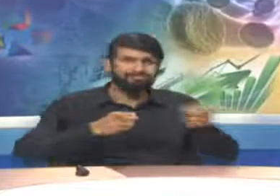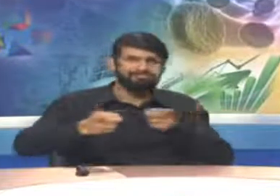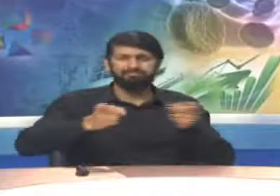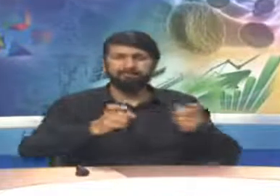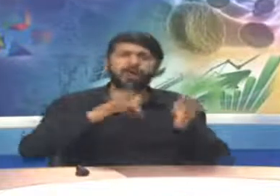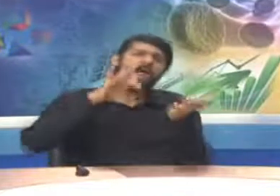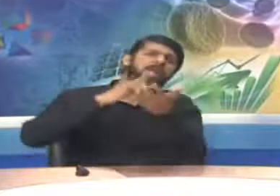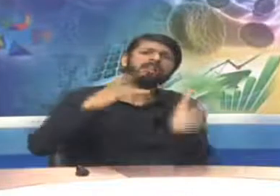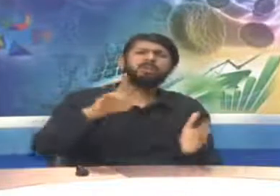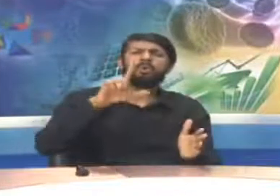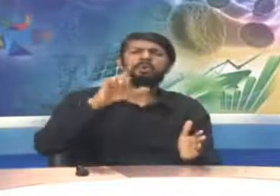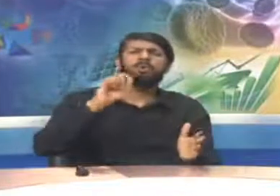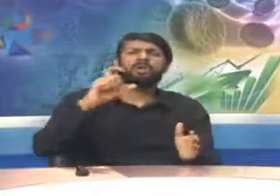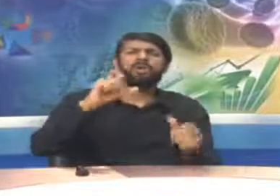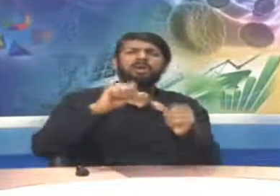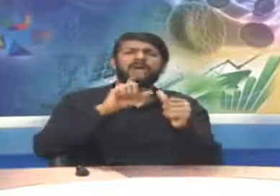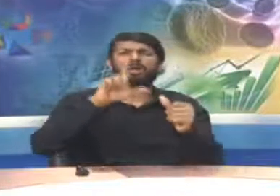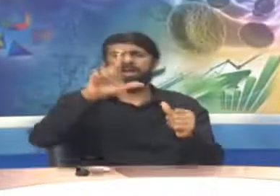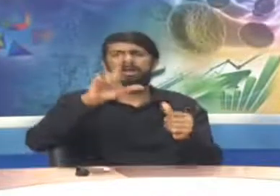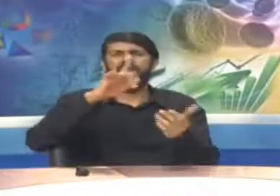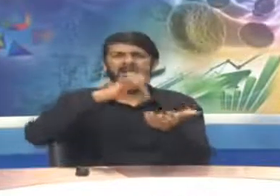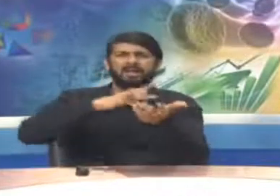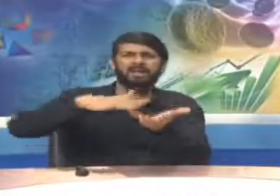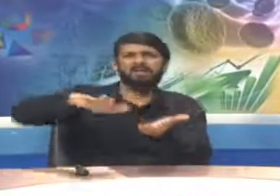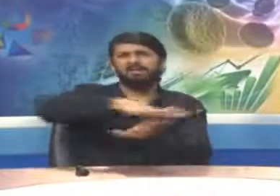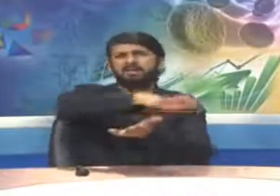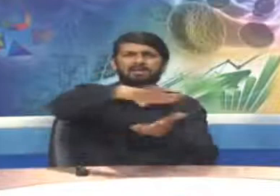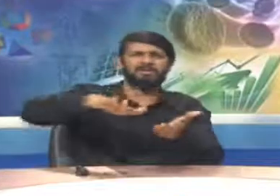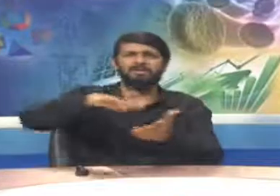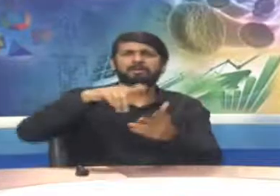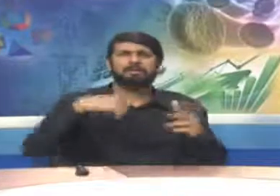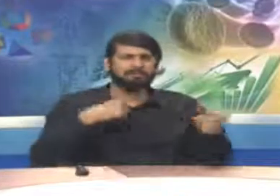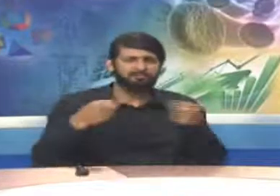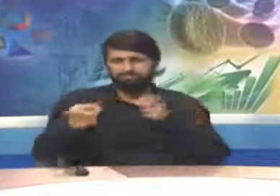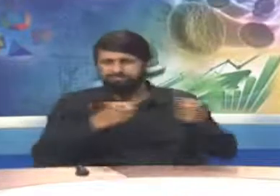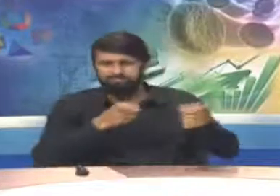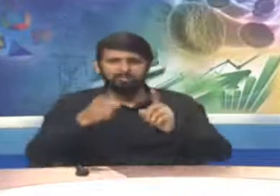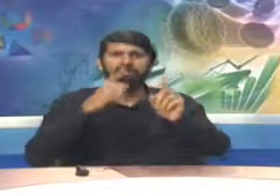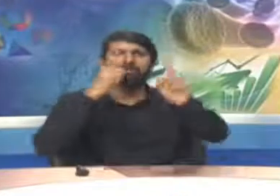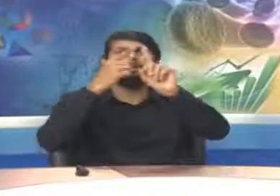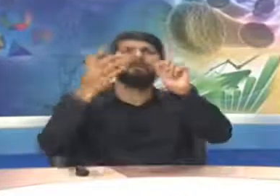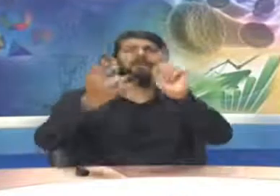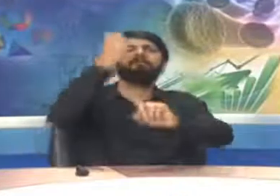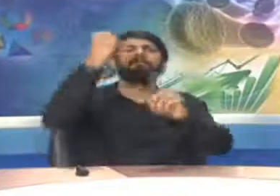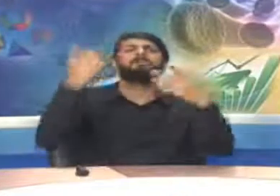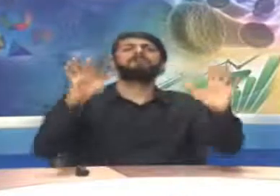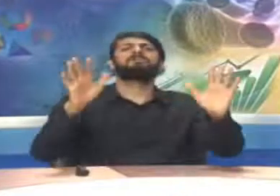devolution of power at each level beginning from individual,